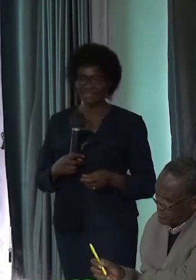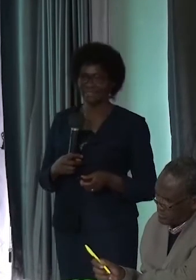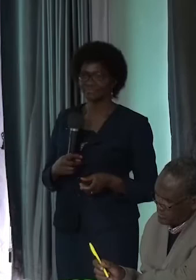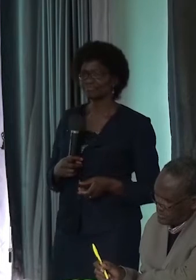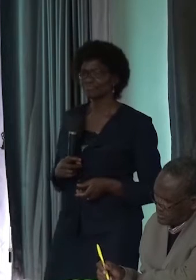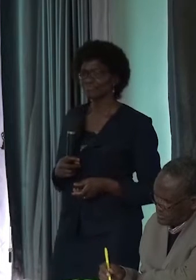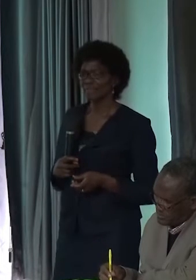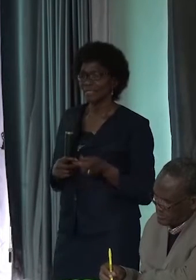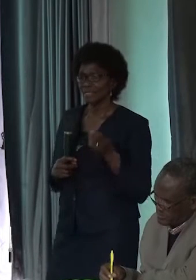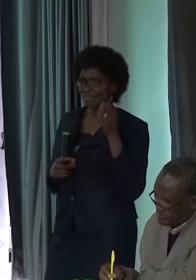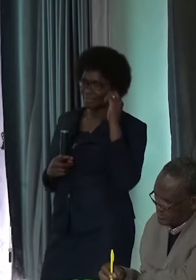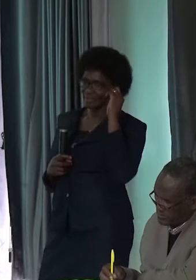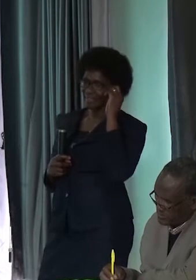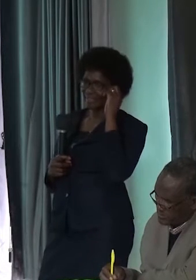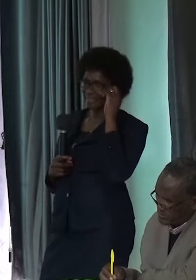content?